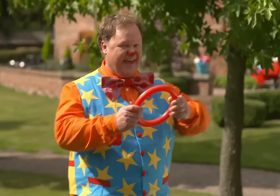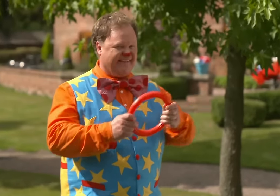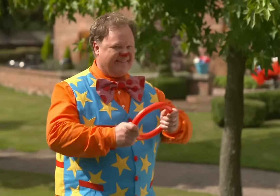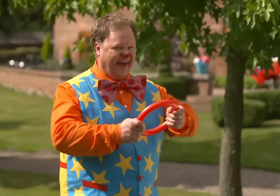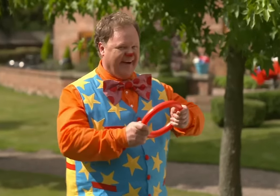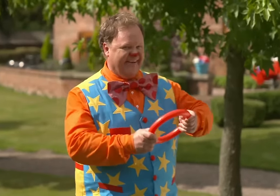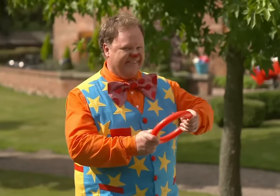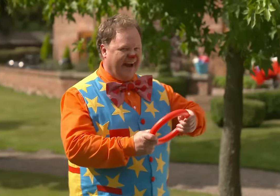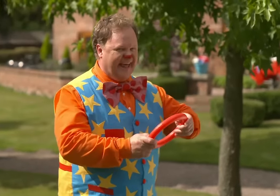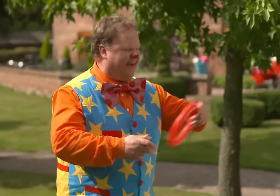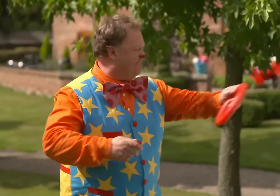this. Ready?